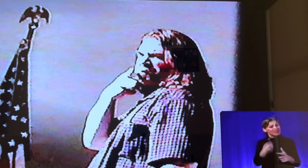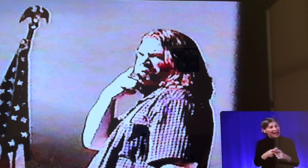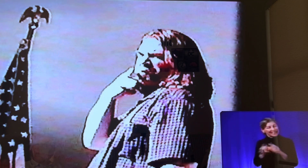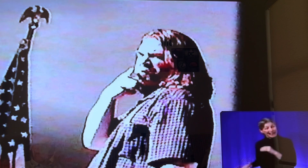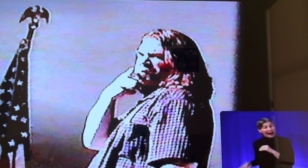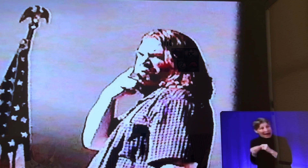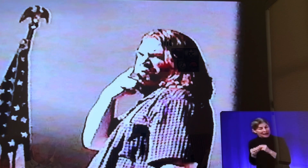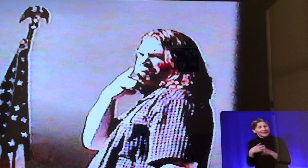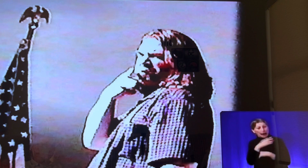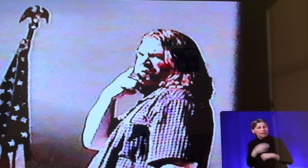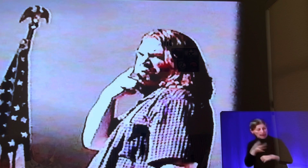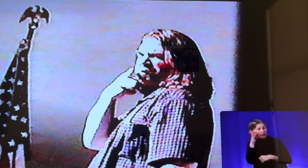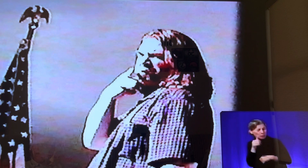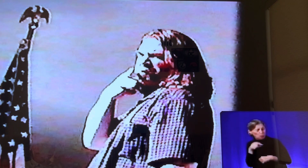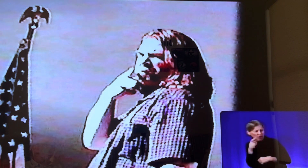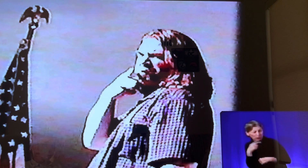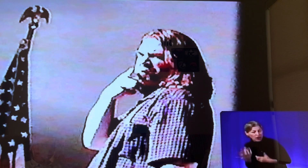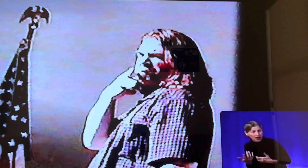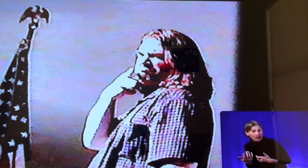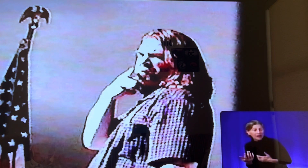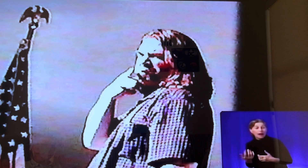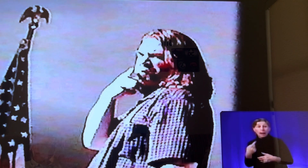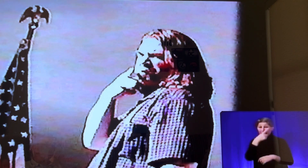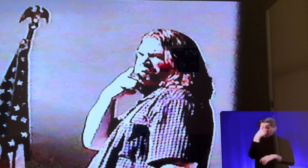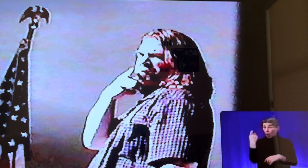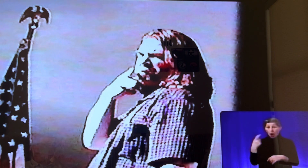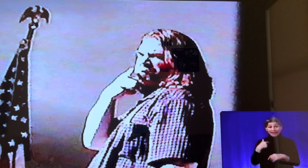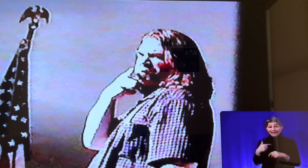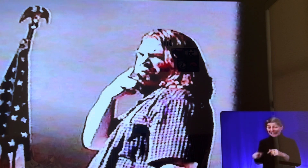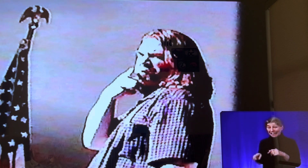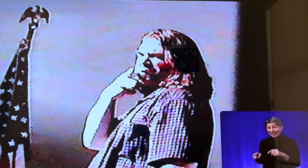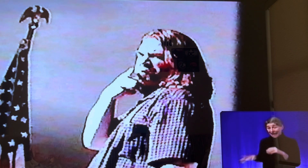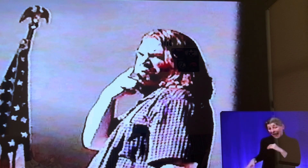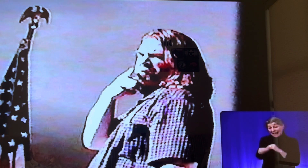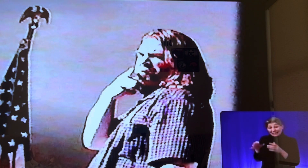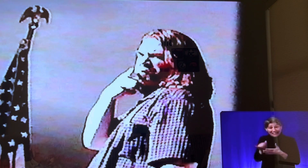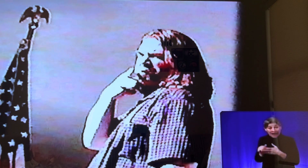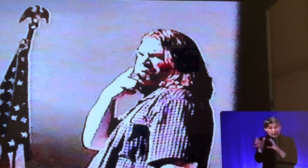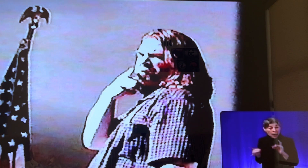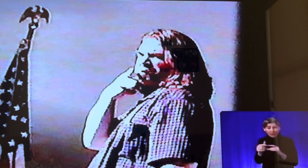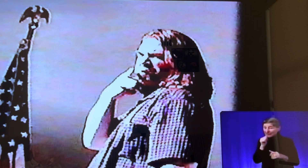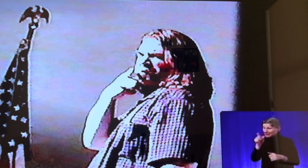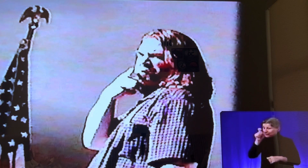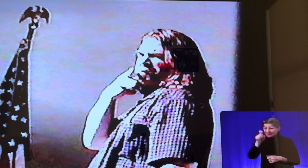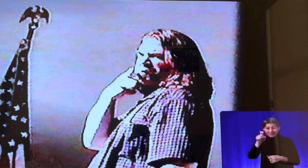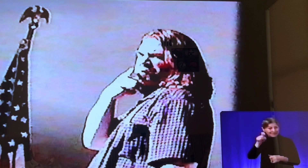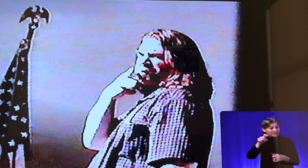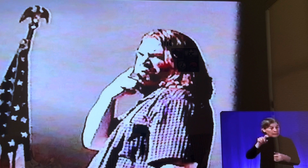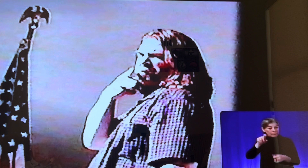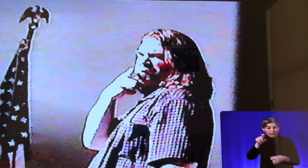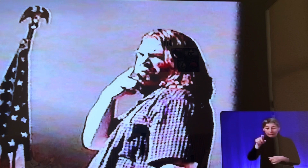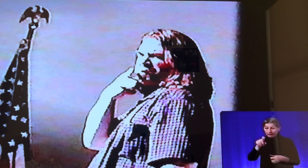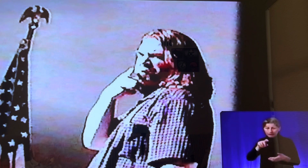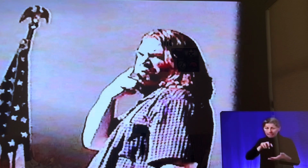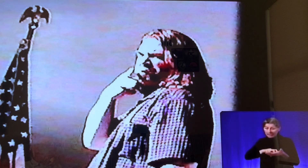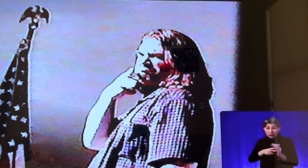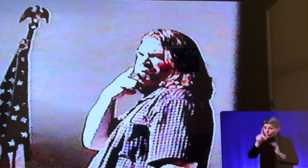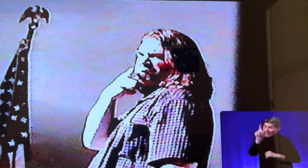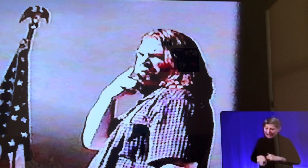hearing. So just because he puts that editorial in there doesn't mean you need to say it. You might say something